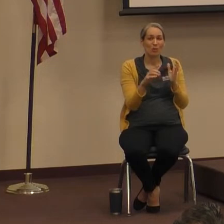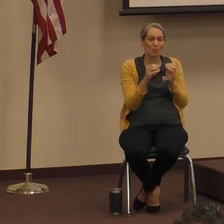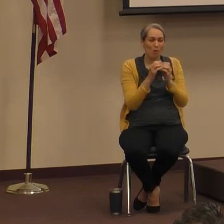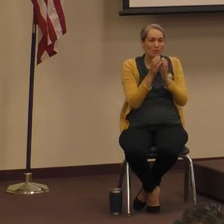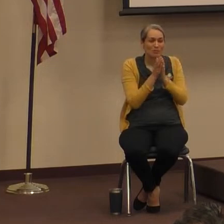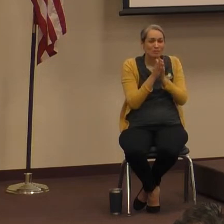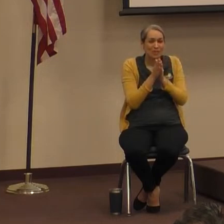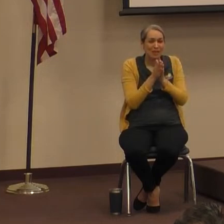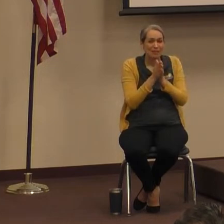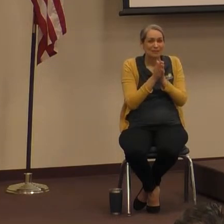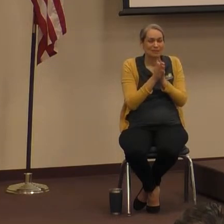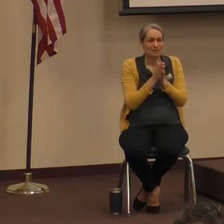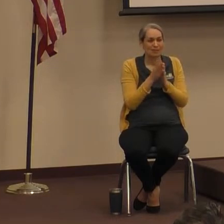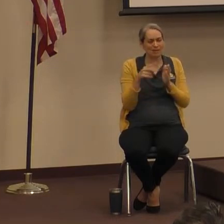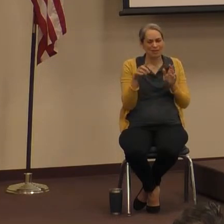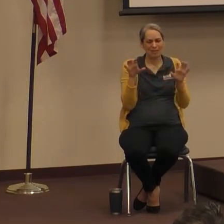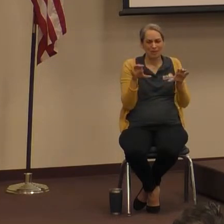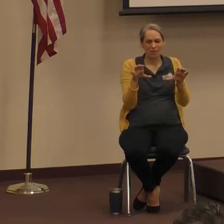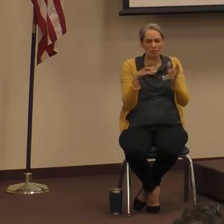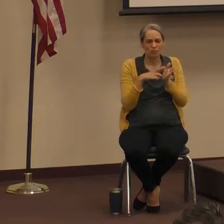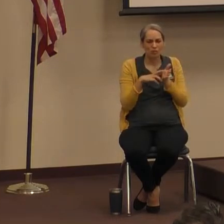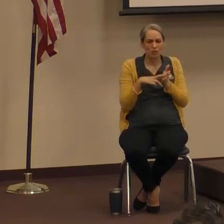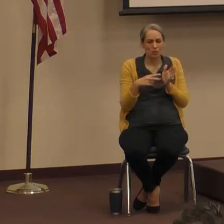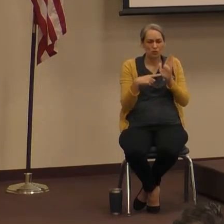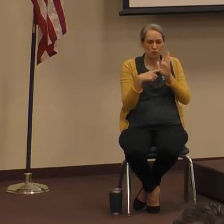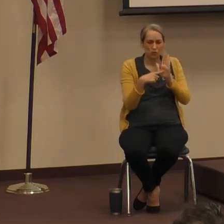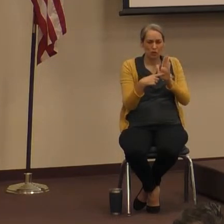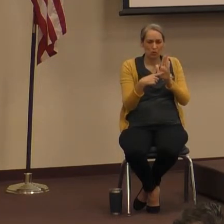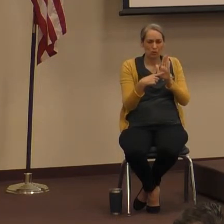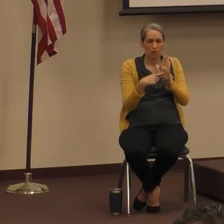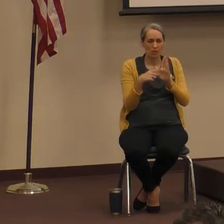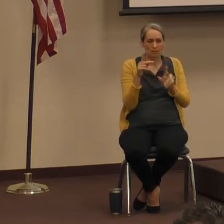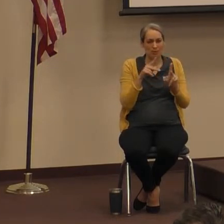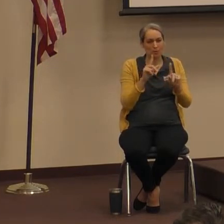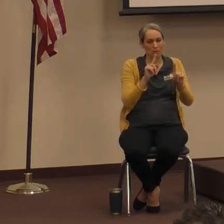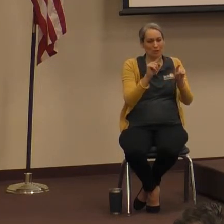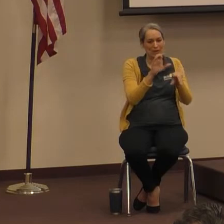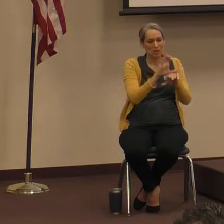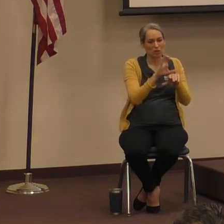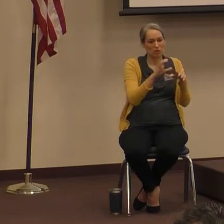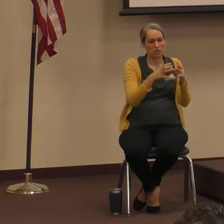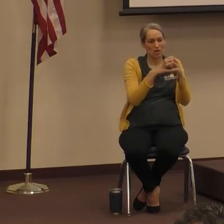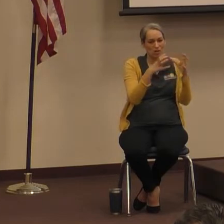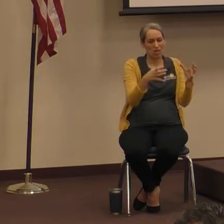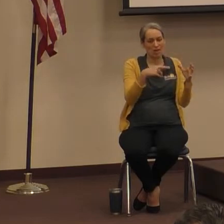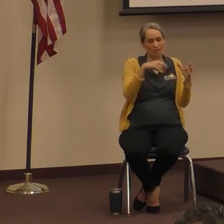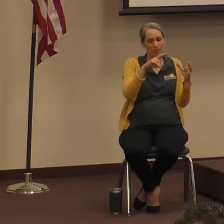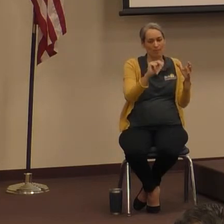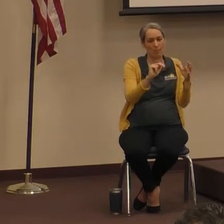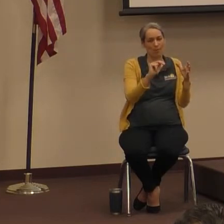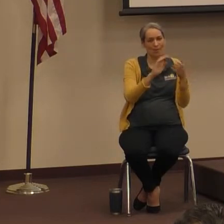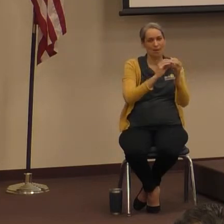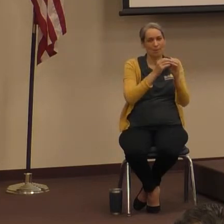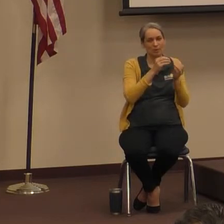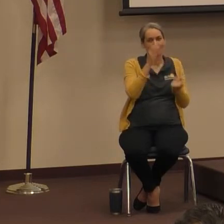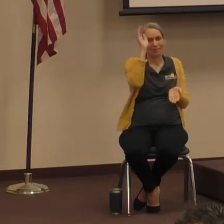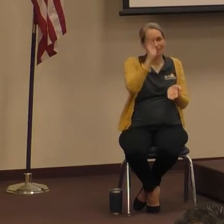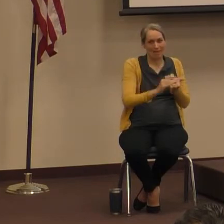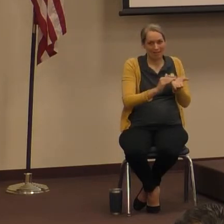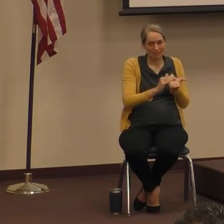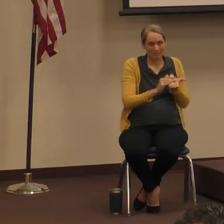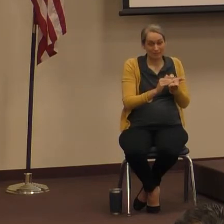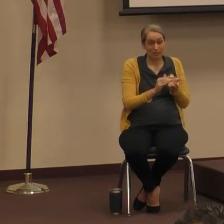zealous, and they have done statistics, or they've done research and shown that those who go to church a lot, the porn numbers do drop. Do they